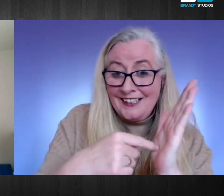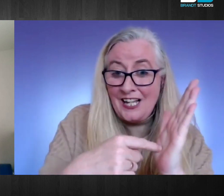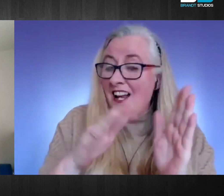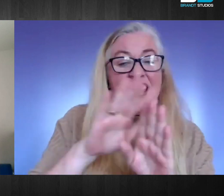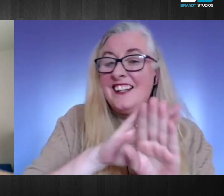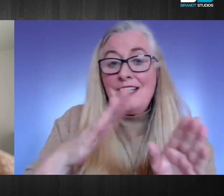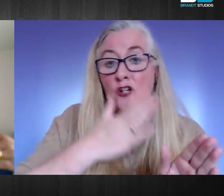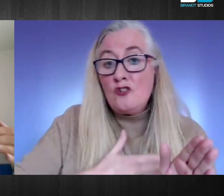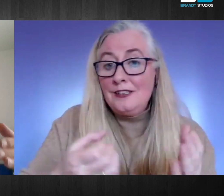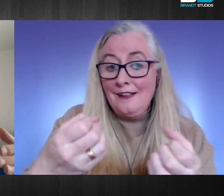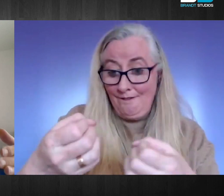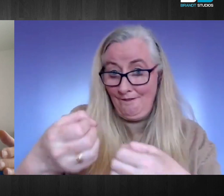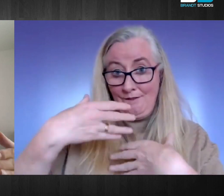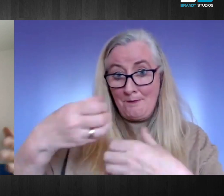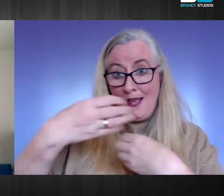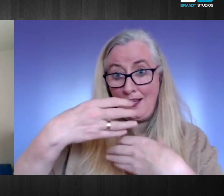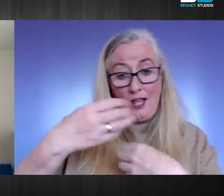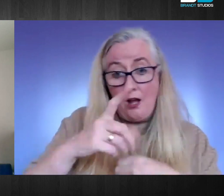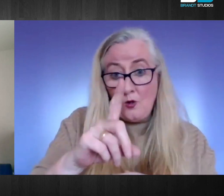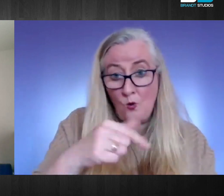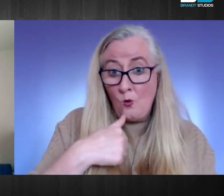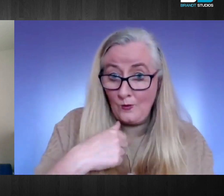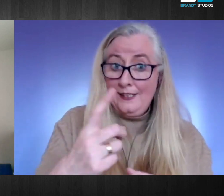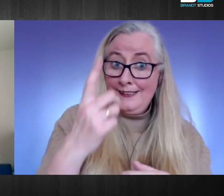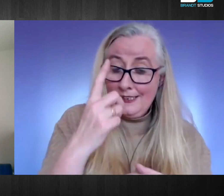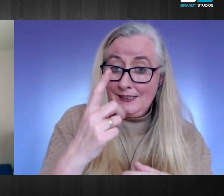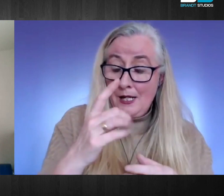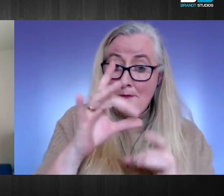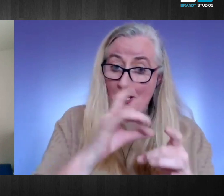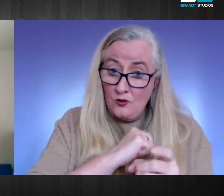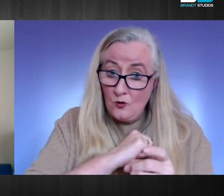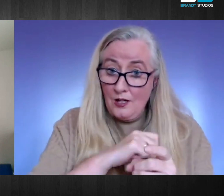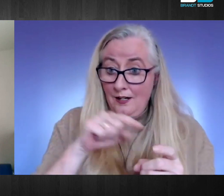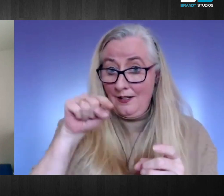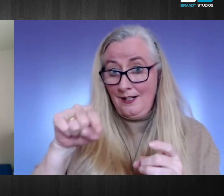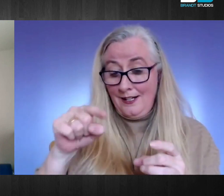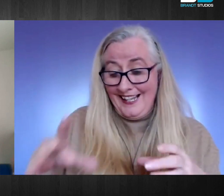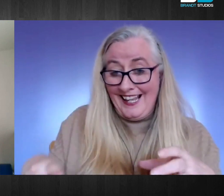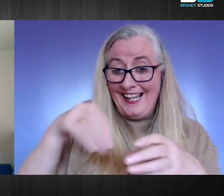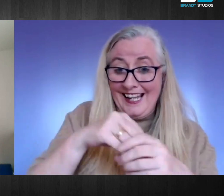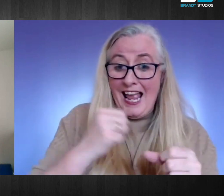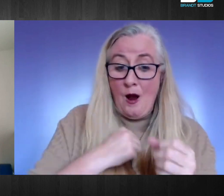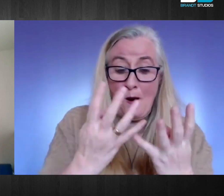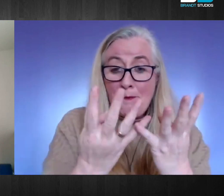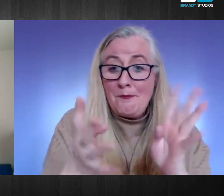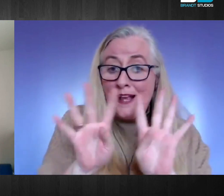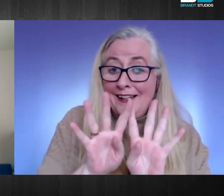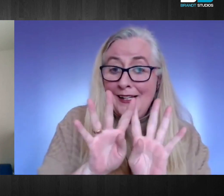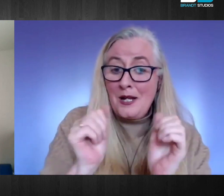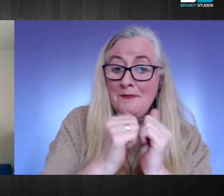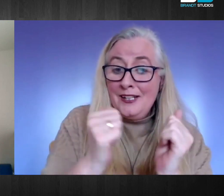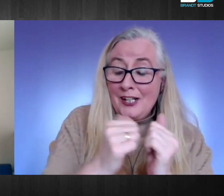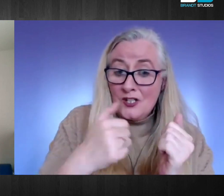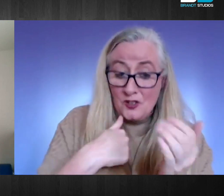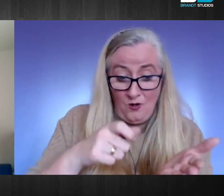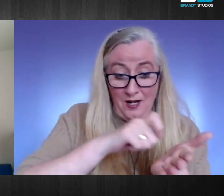applicants, but we've actually brought them into the panel meeting. So we gave them back to the